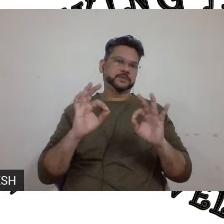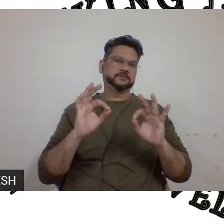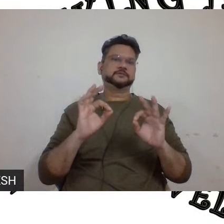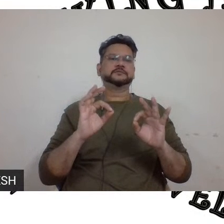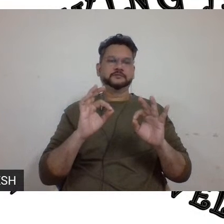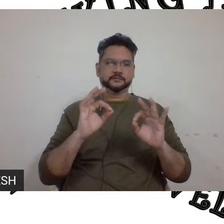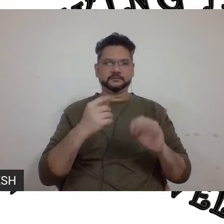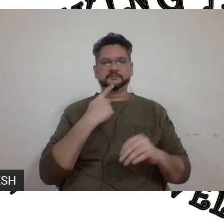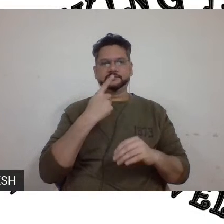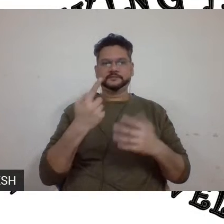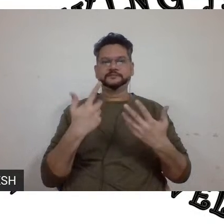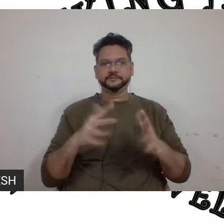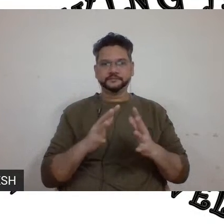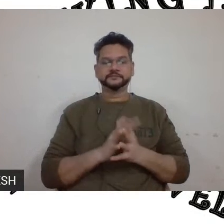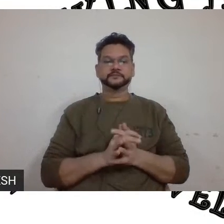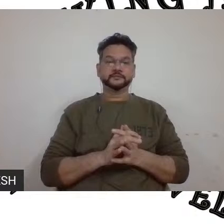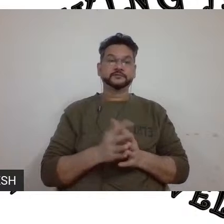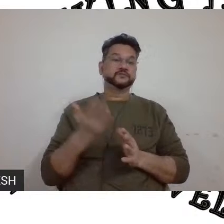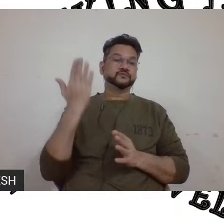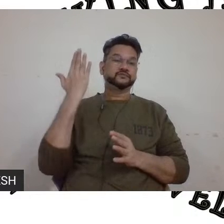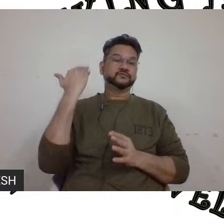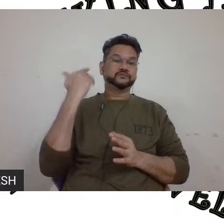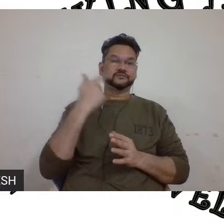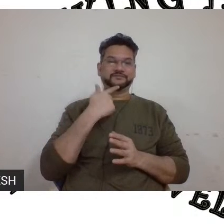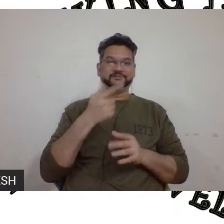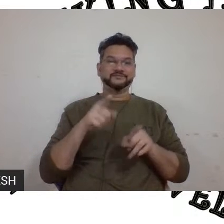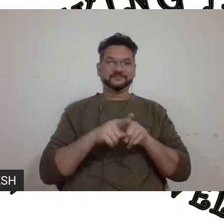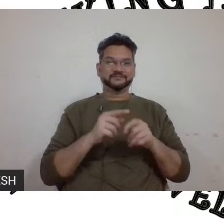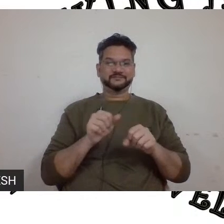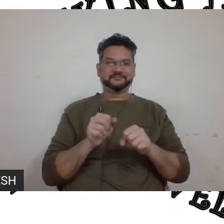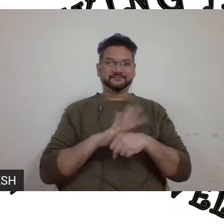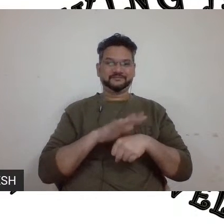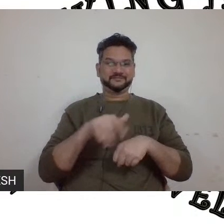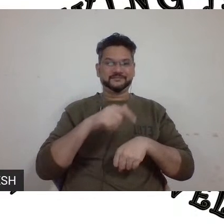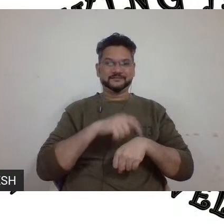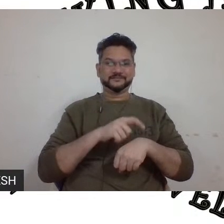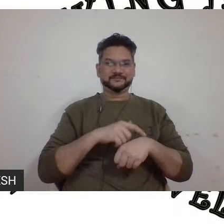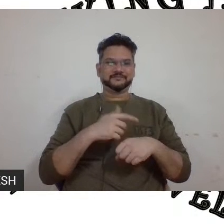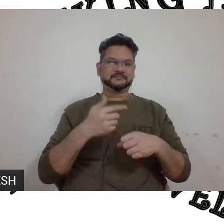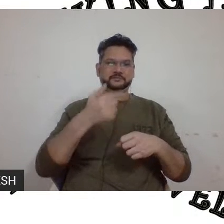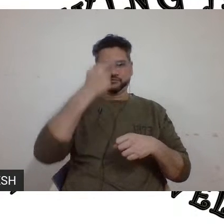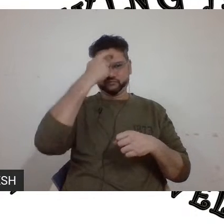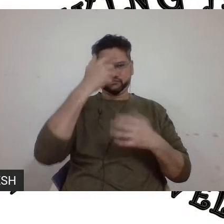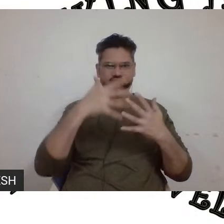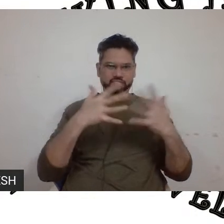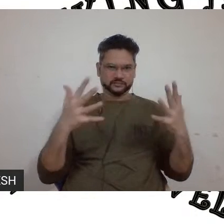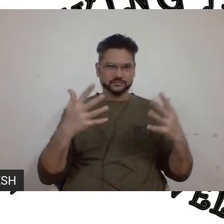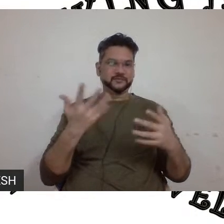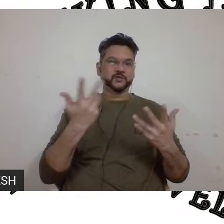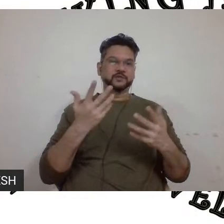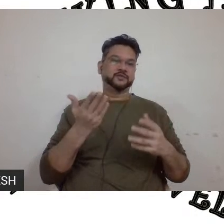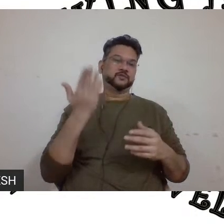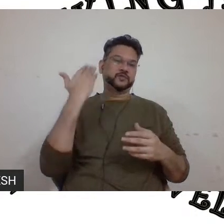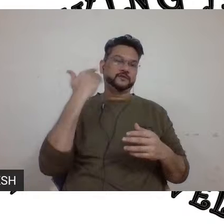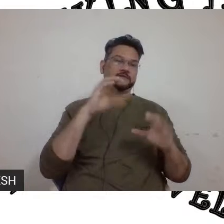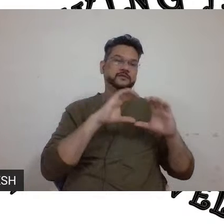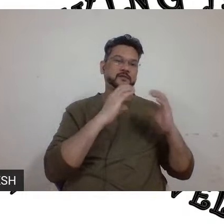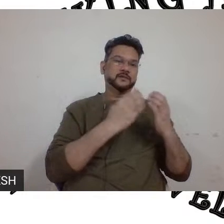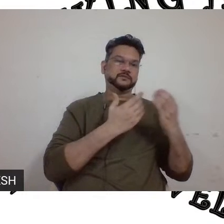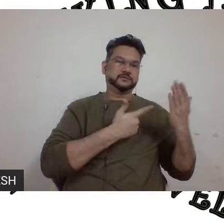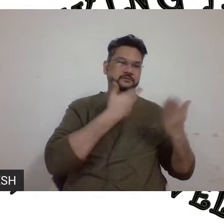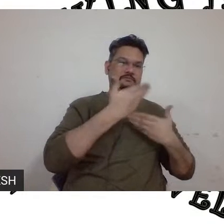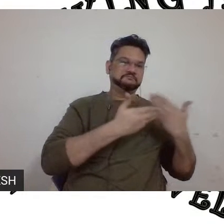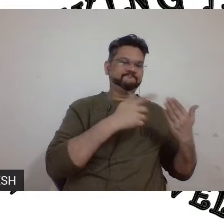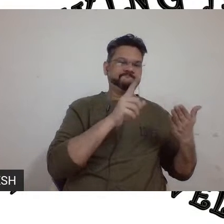mentioned, that the COVID has gotten challenges, and we had to move from the online from the classroom training program